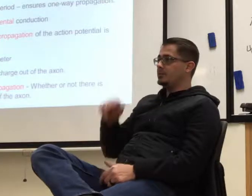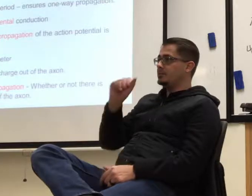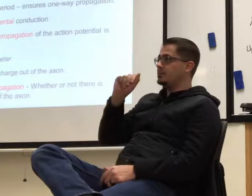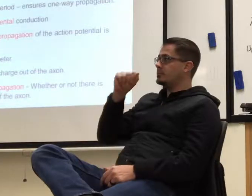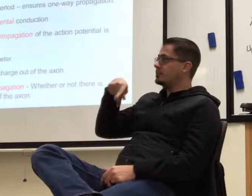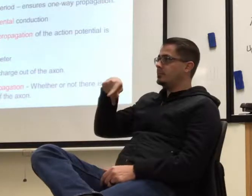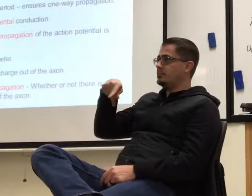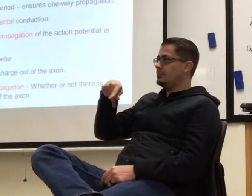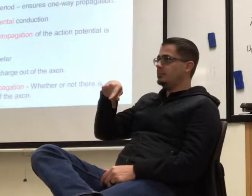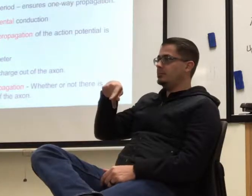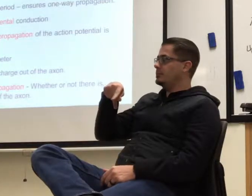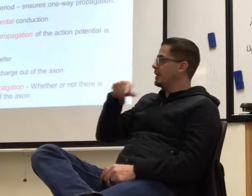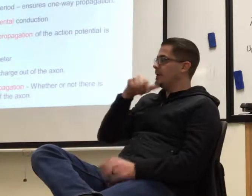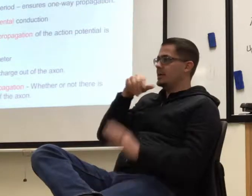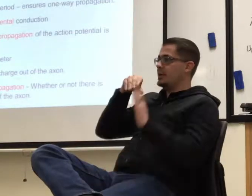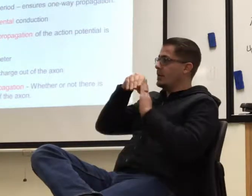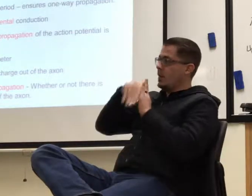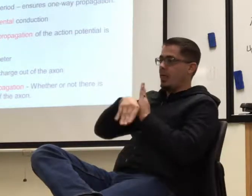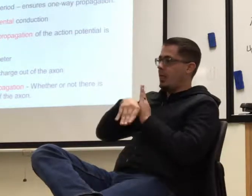lose